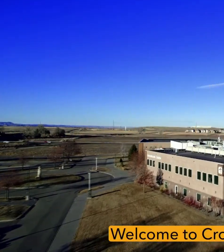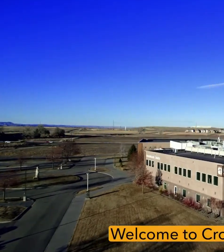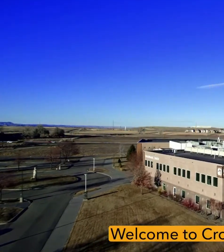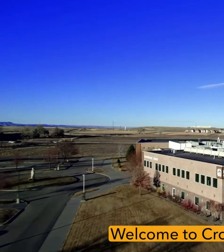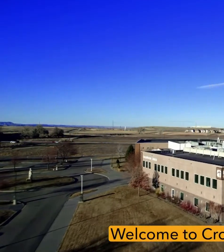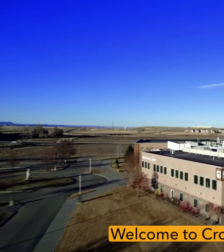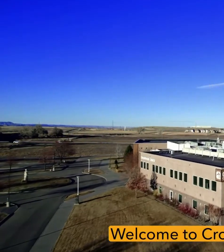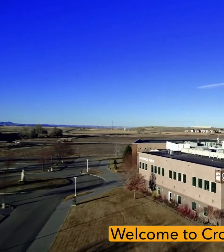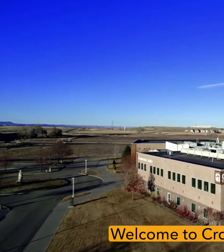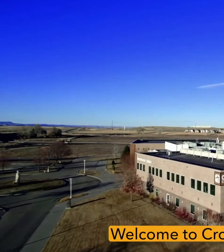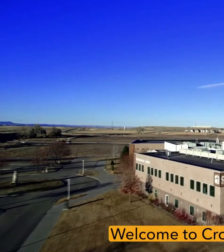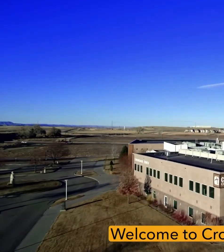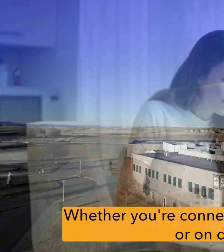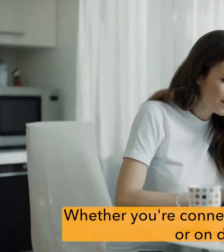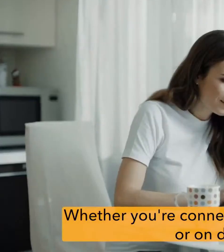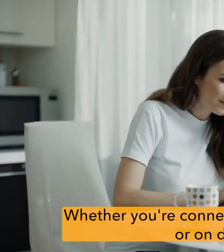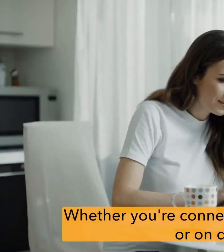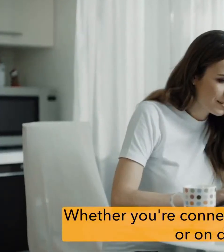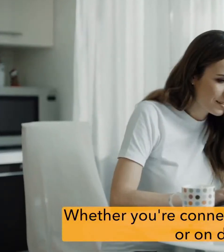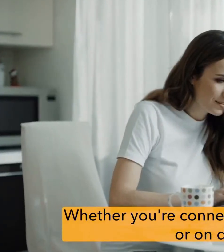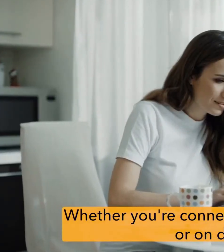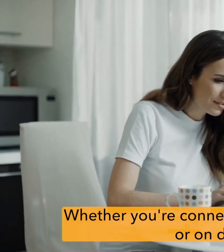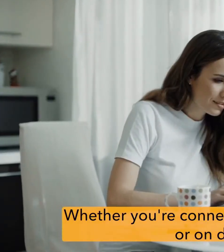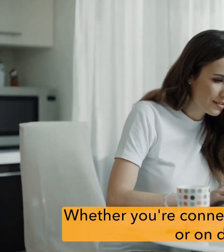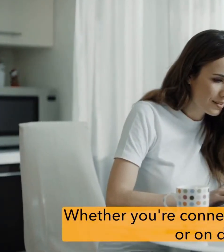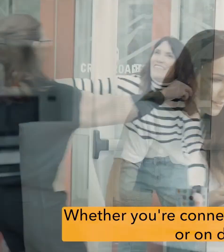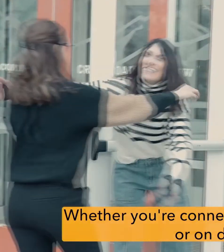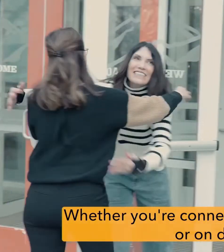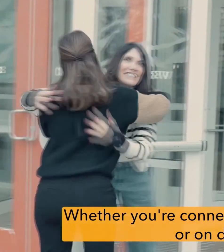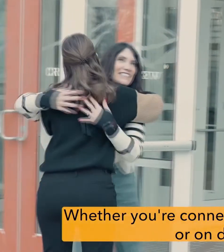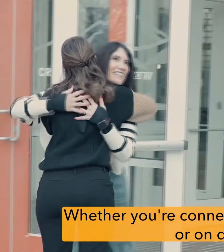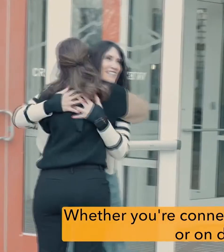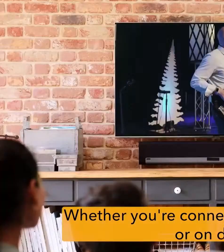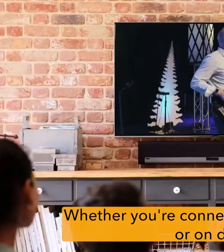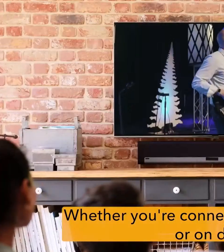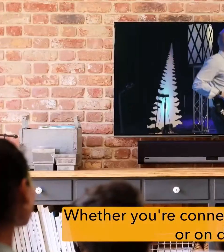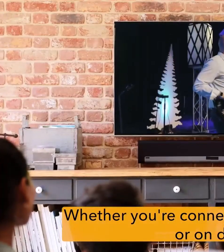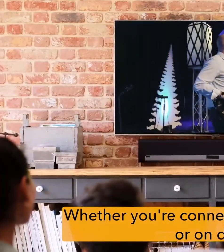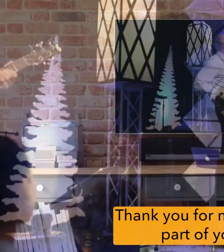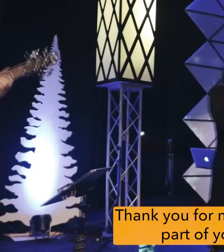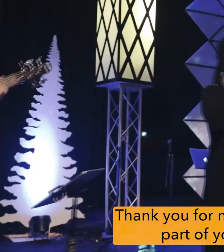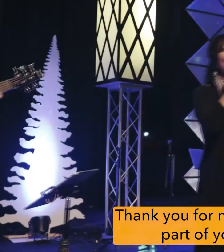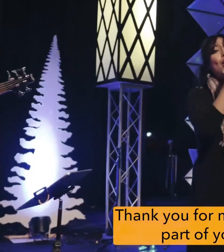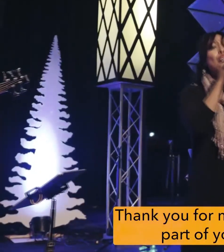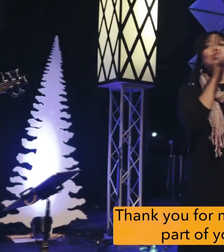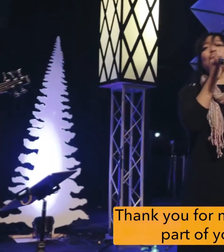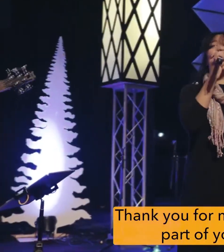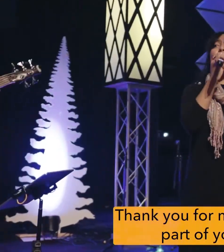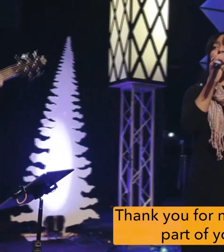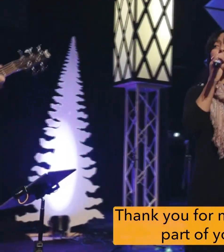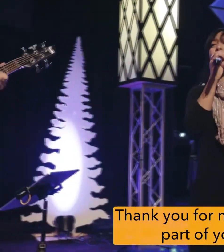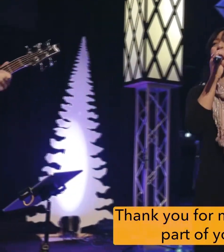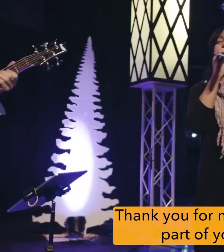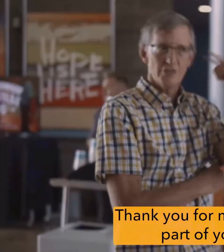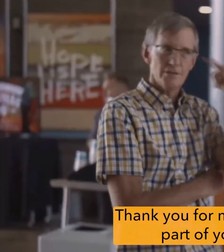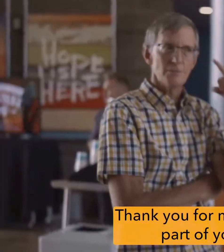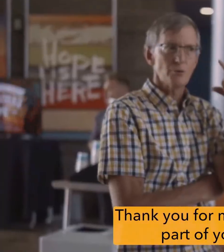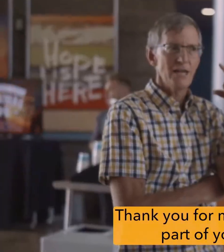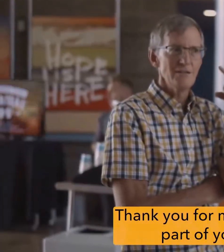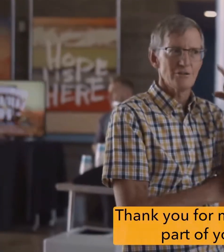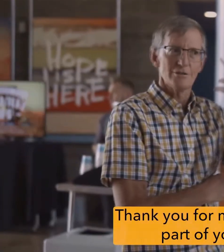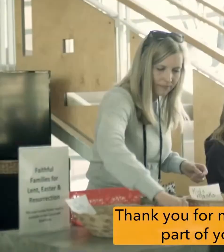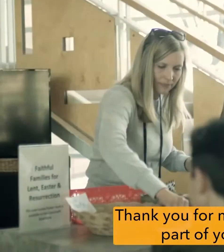Welcome to Crossroads Church. Whether you're connecting online, in person, or on demand, thank you for making this time part of your